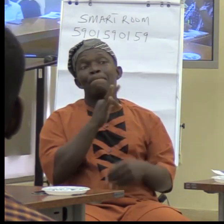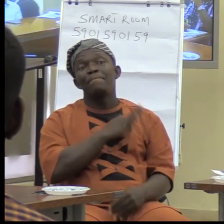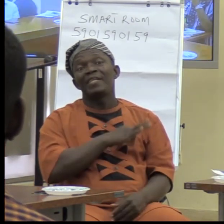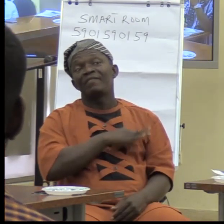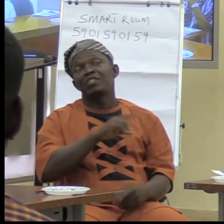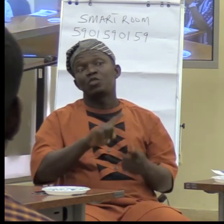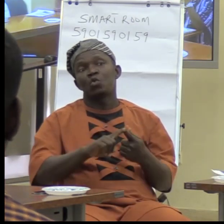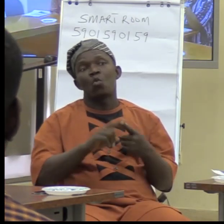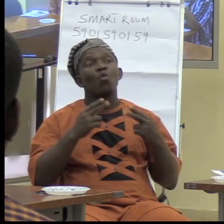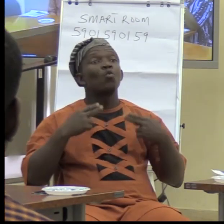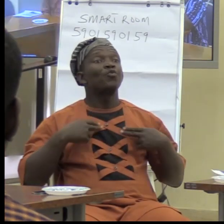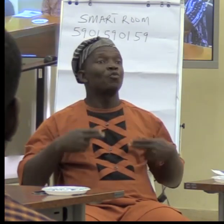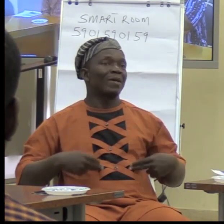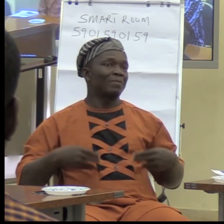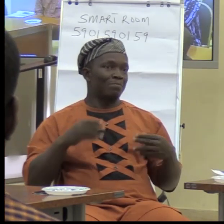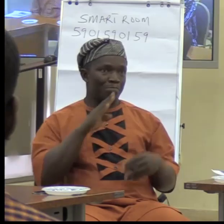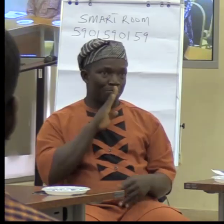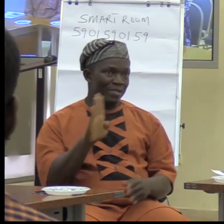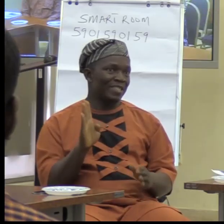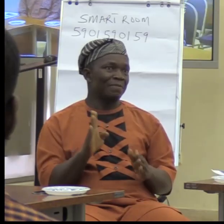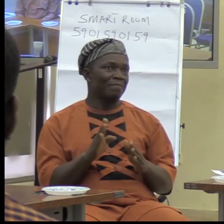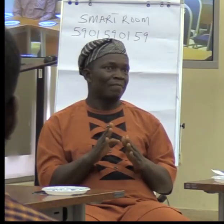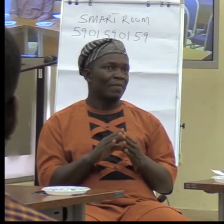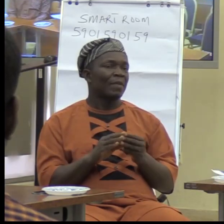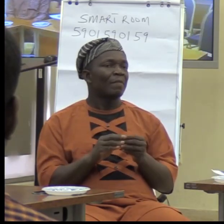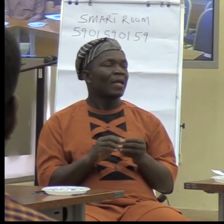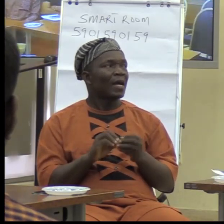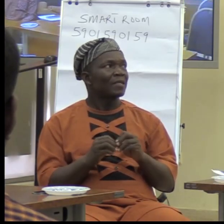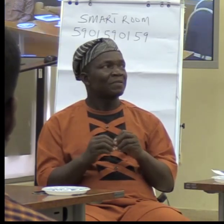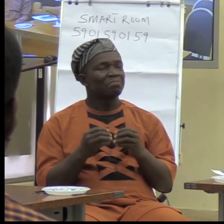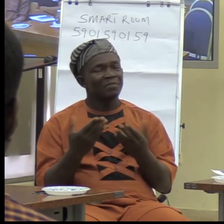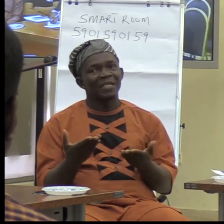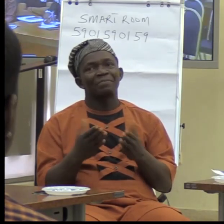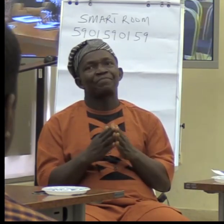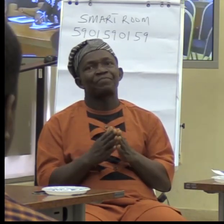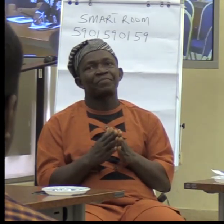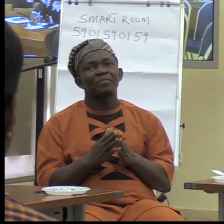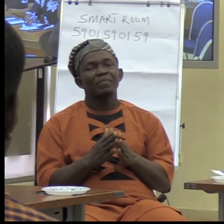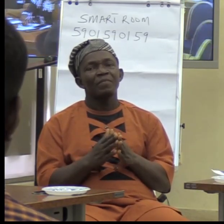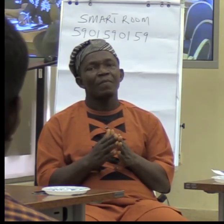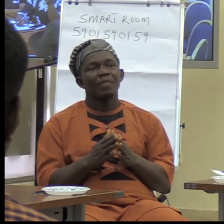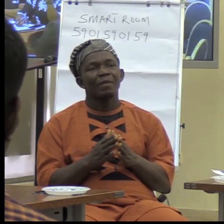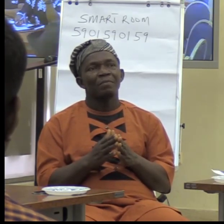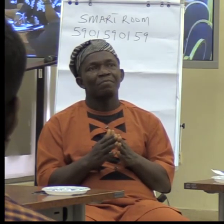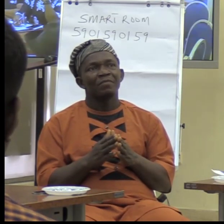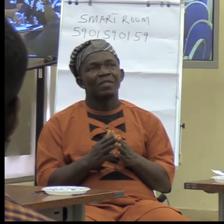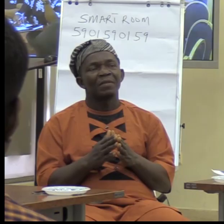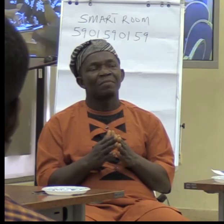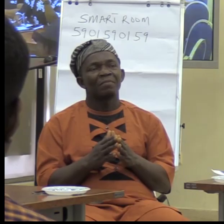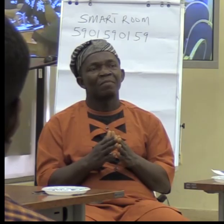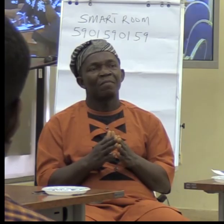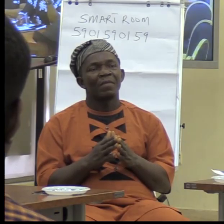policy centers has inclusion as one of the very key,